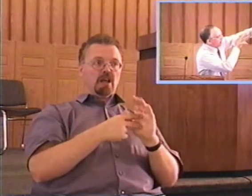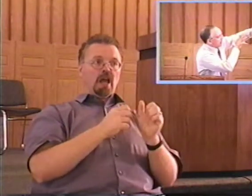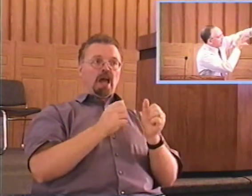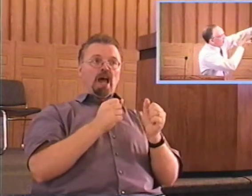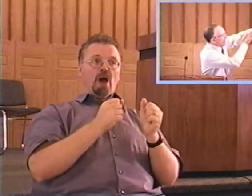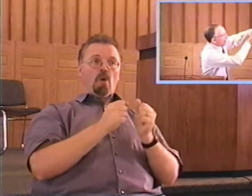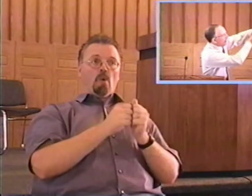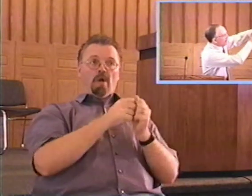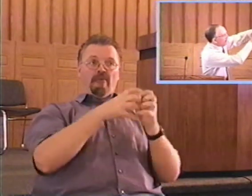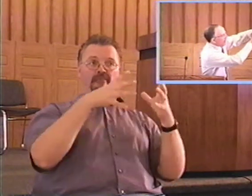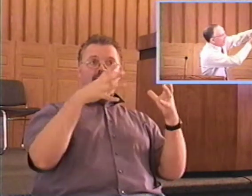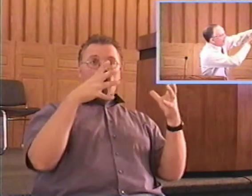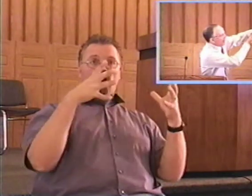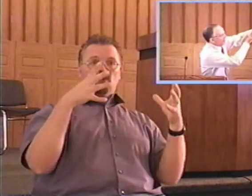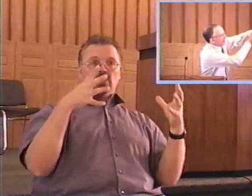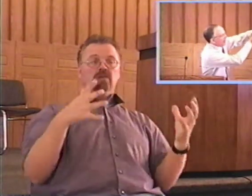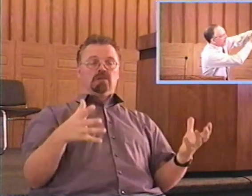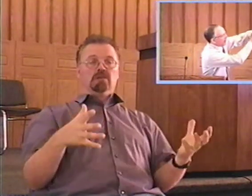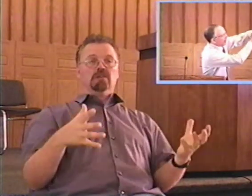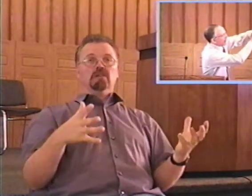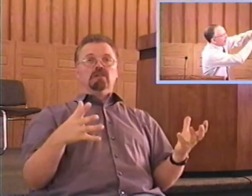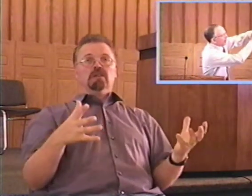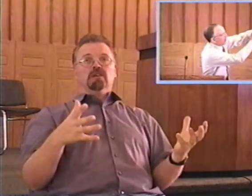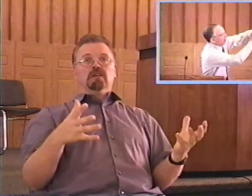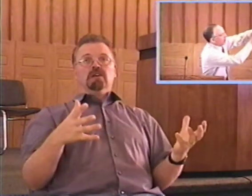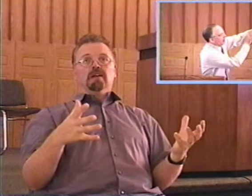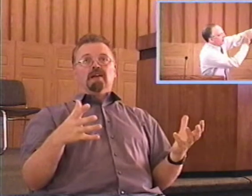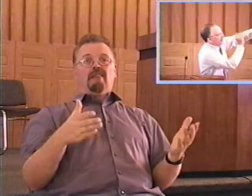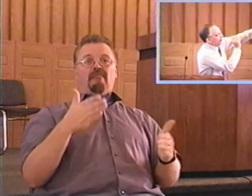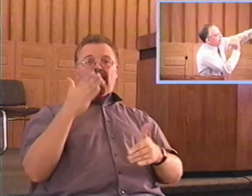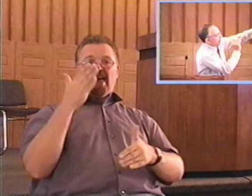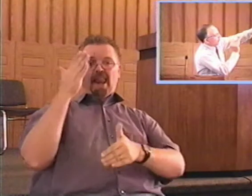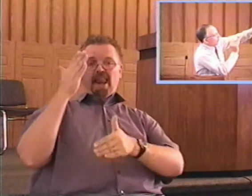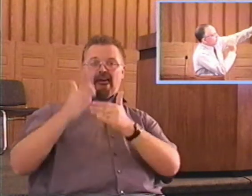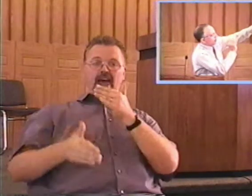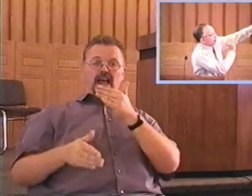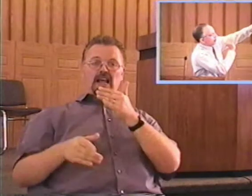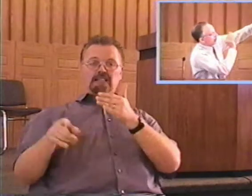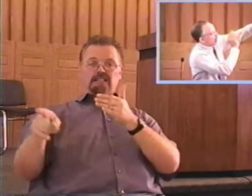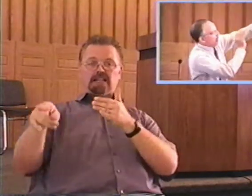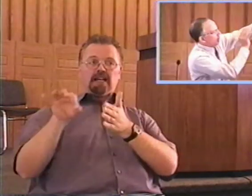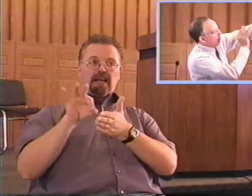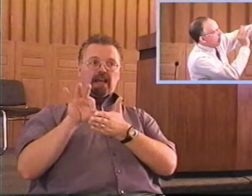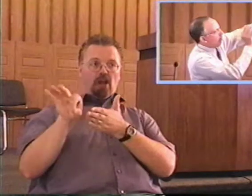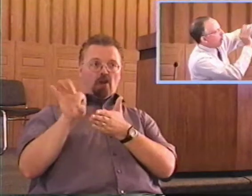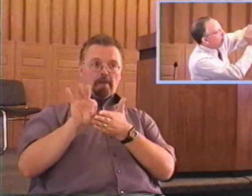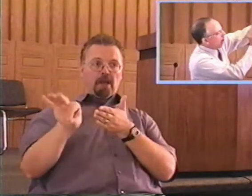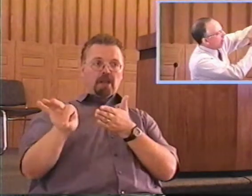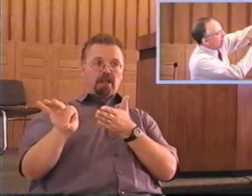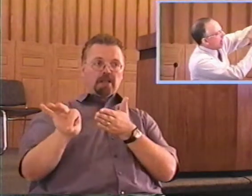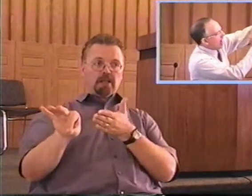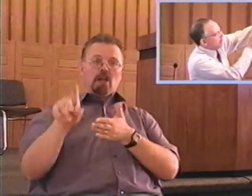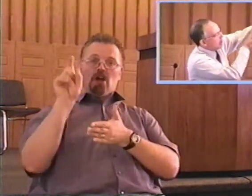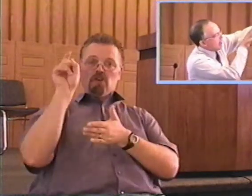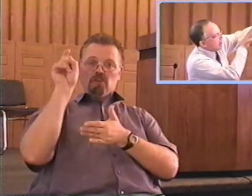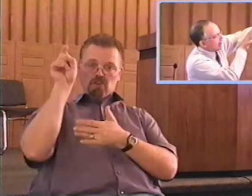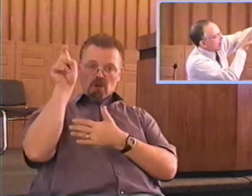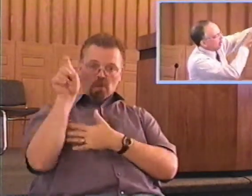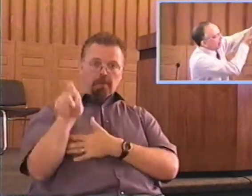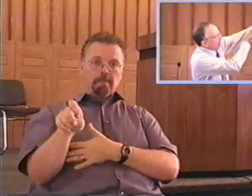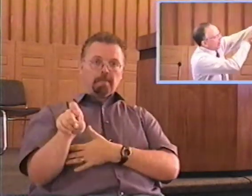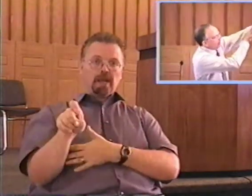unless we see it in light of that final accountability, and therefore we should govern our whole